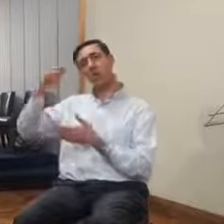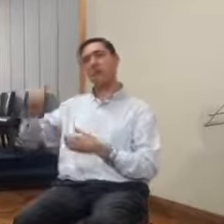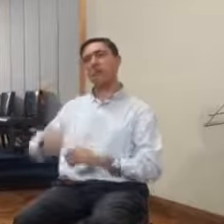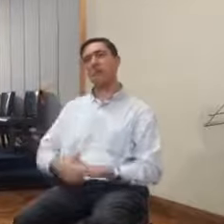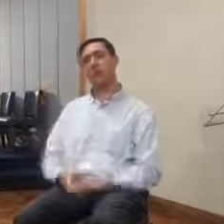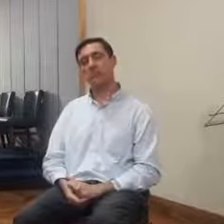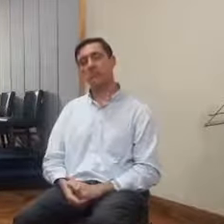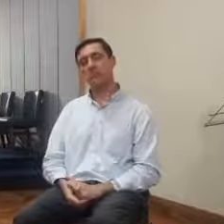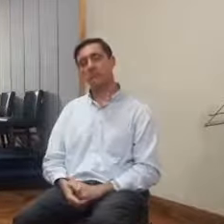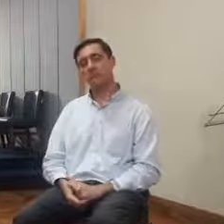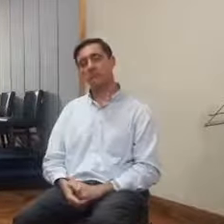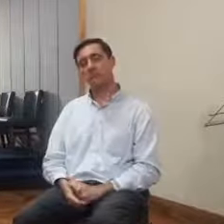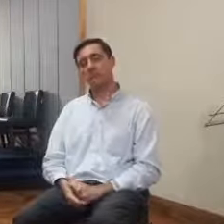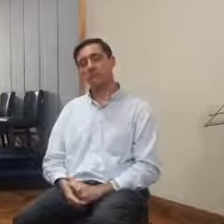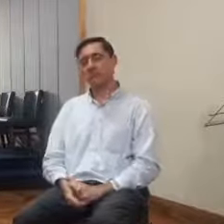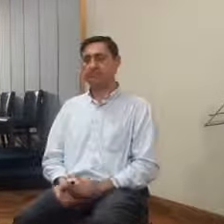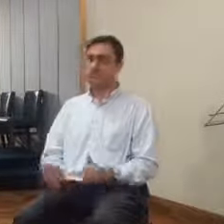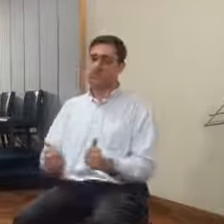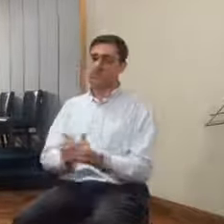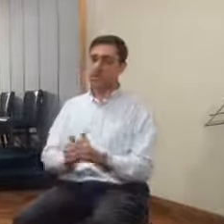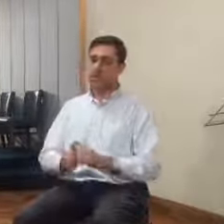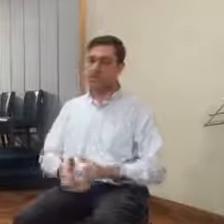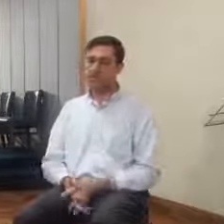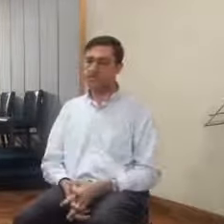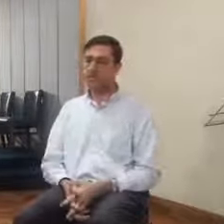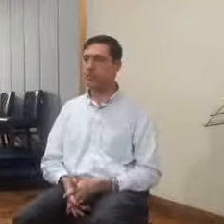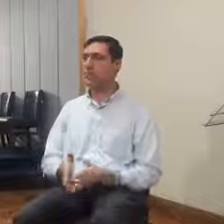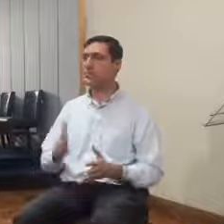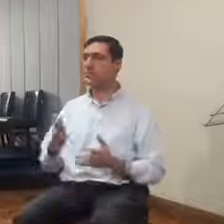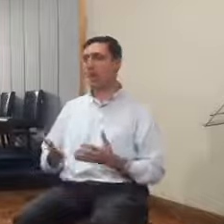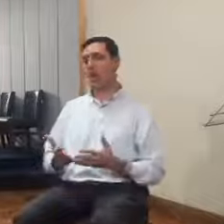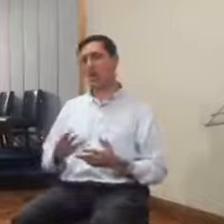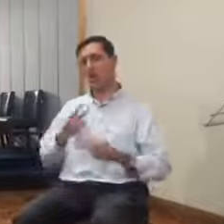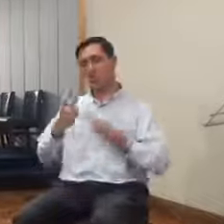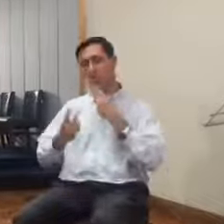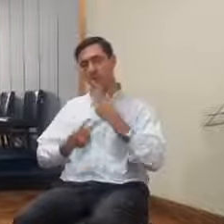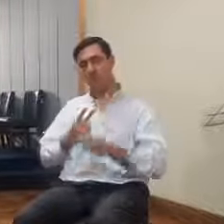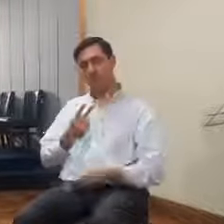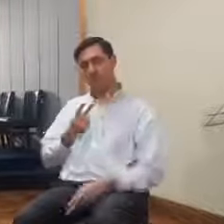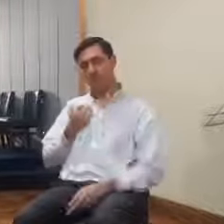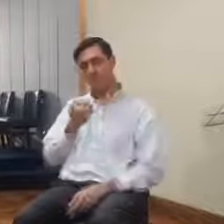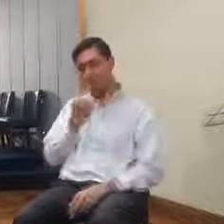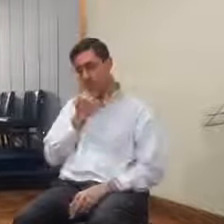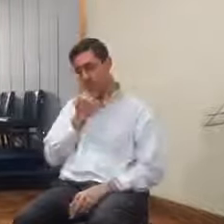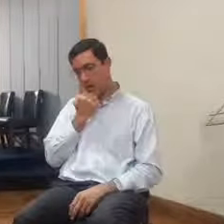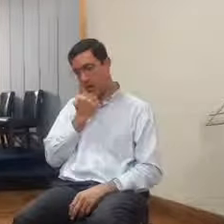Let's conclude evening, singing hymn number